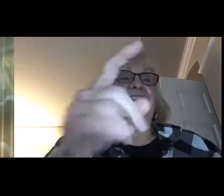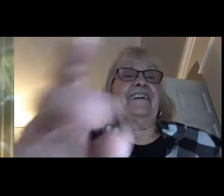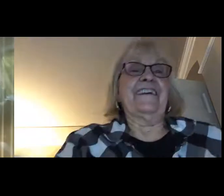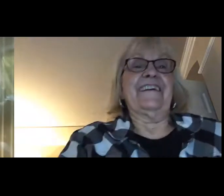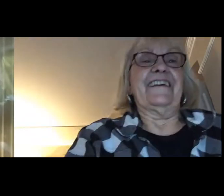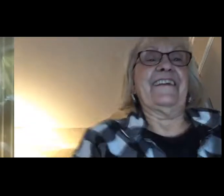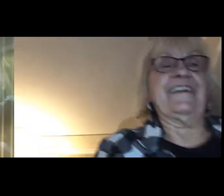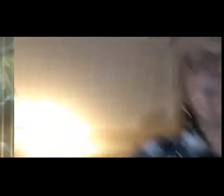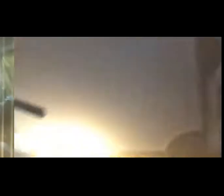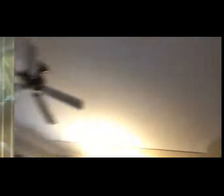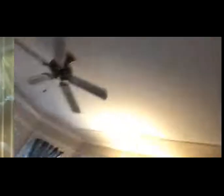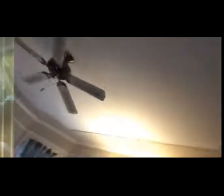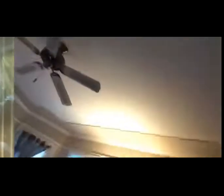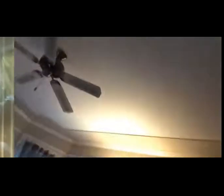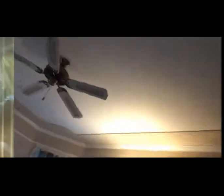You see?